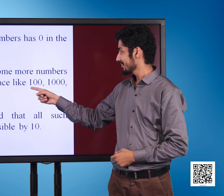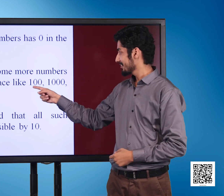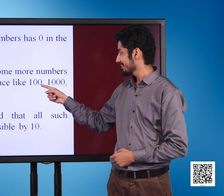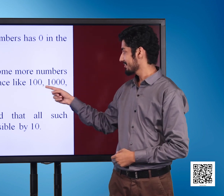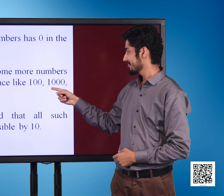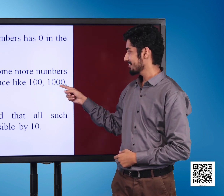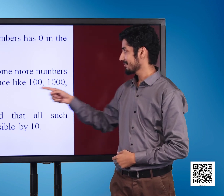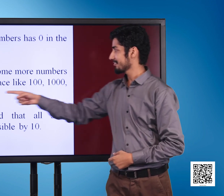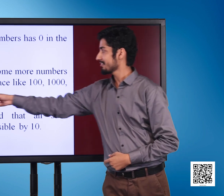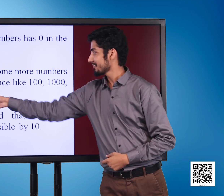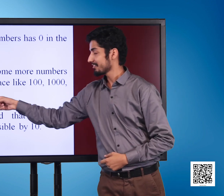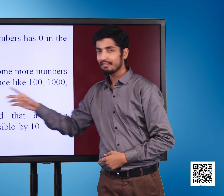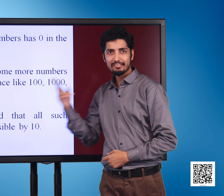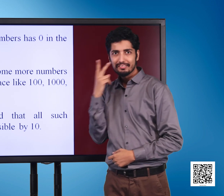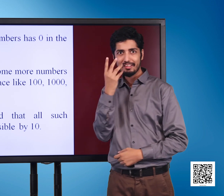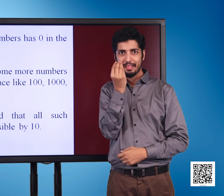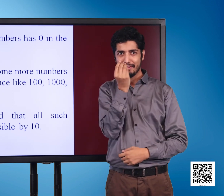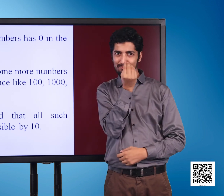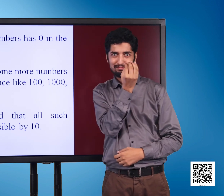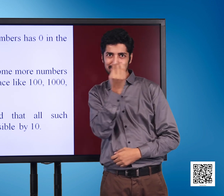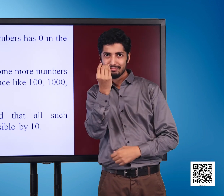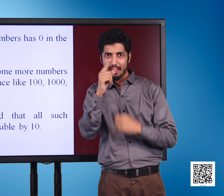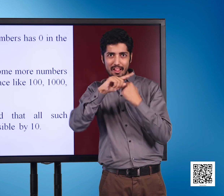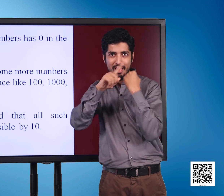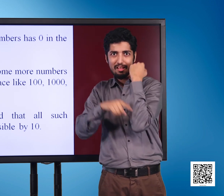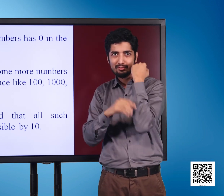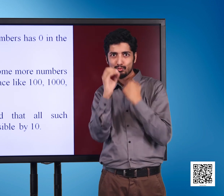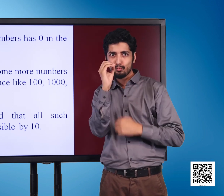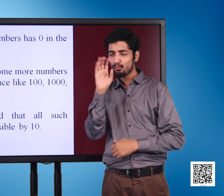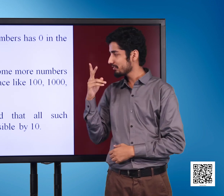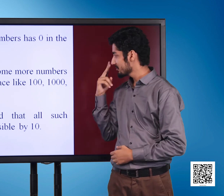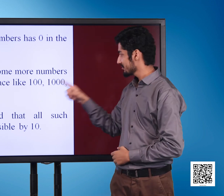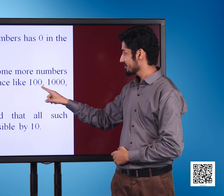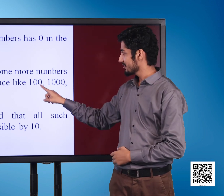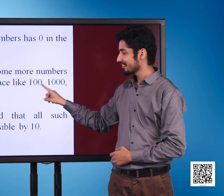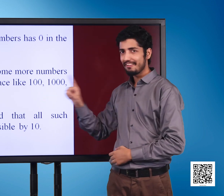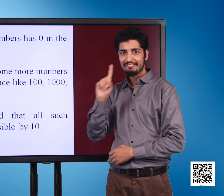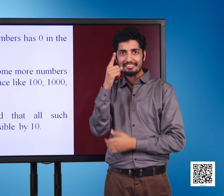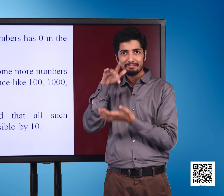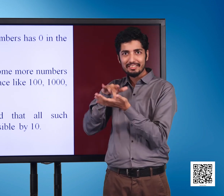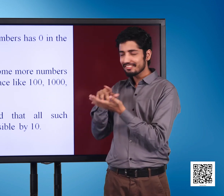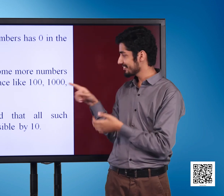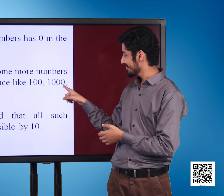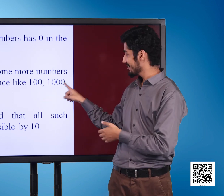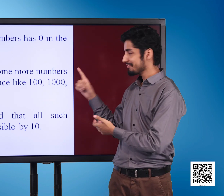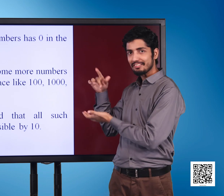She thought of some more numbers with 0 at ones place, like 100, 1000,